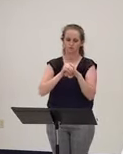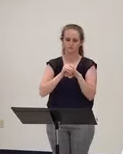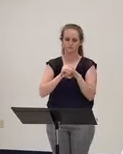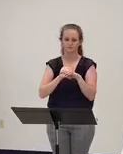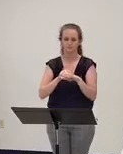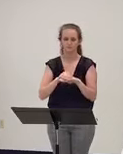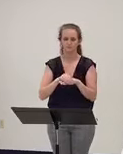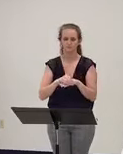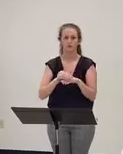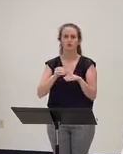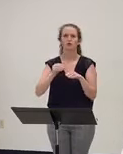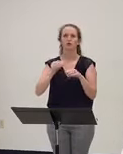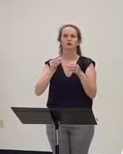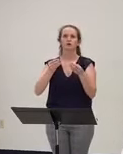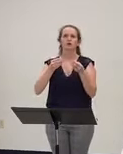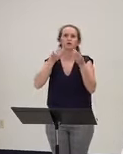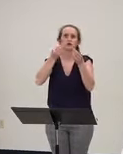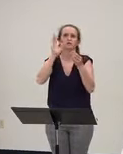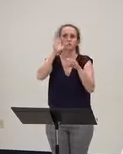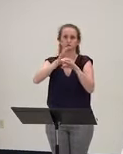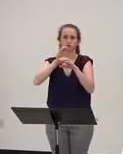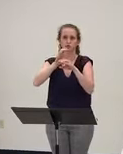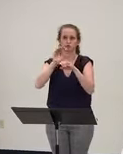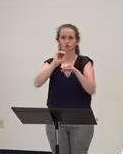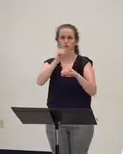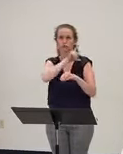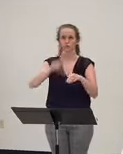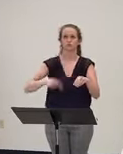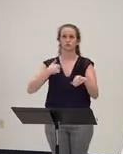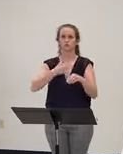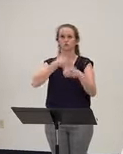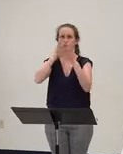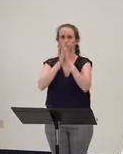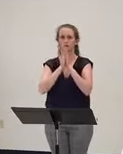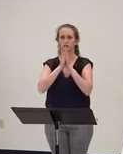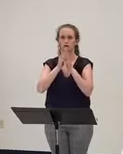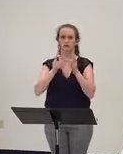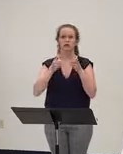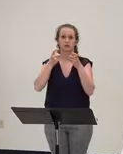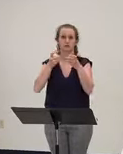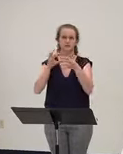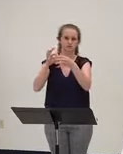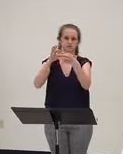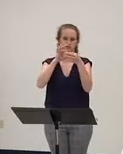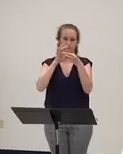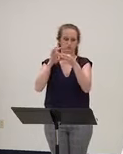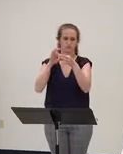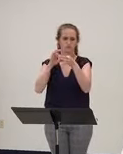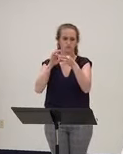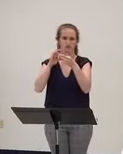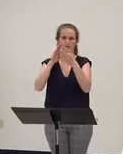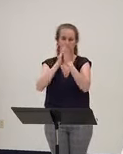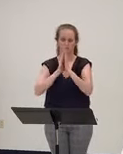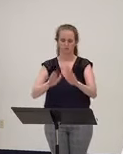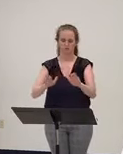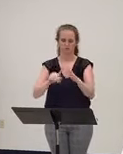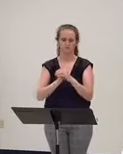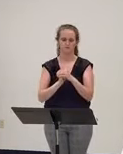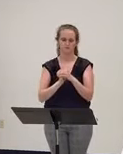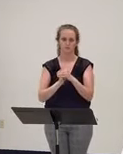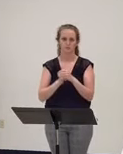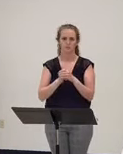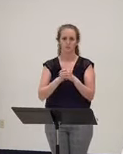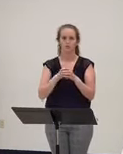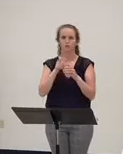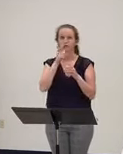church. Grant your church, O Lord, we pray, the gifts of unity and peace,